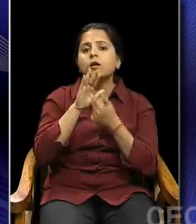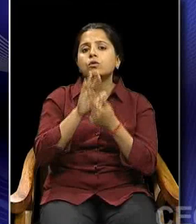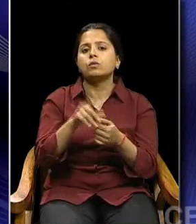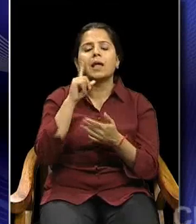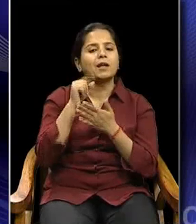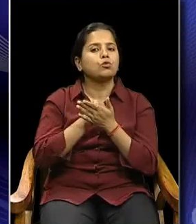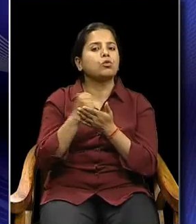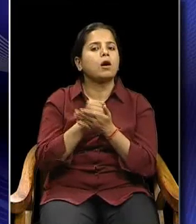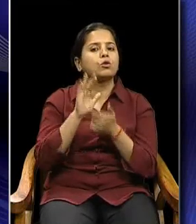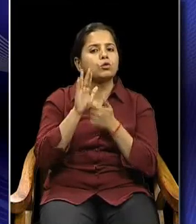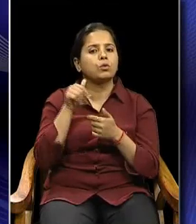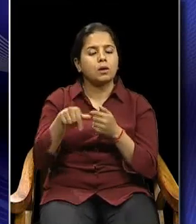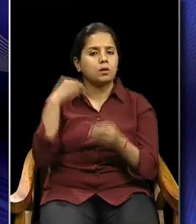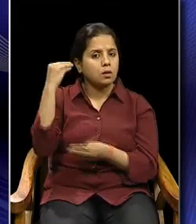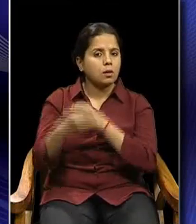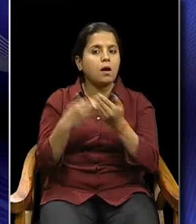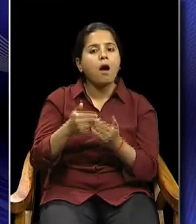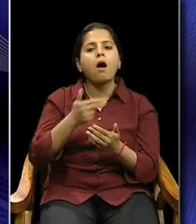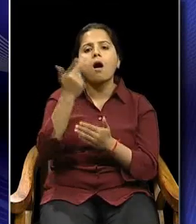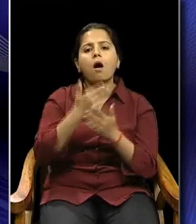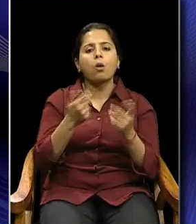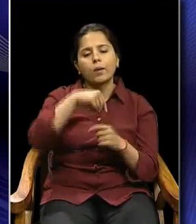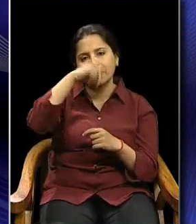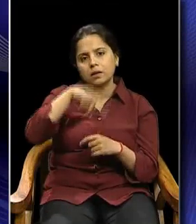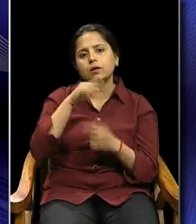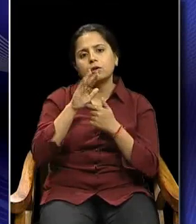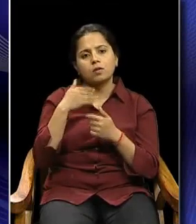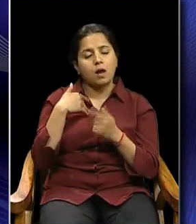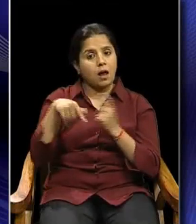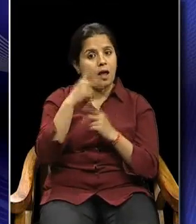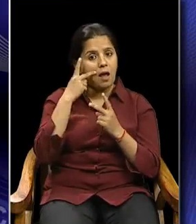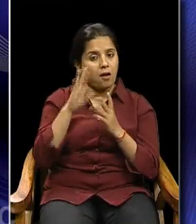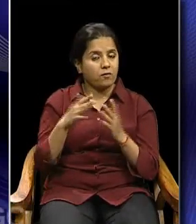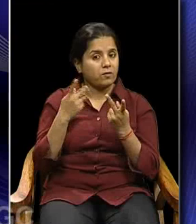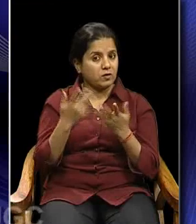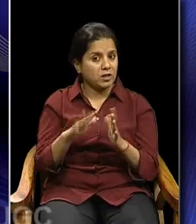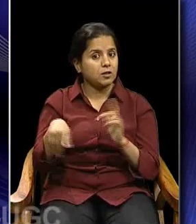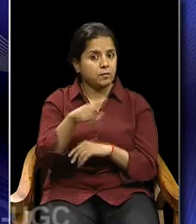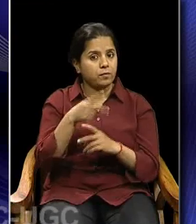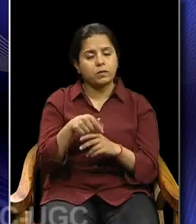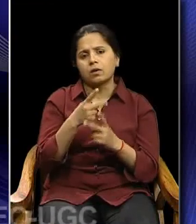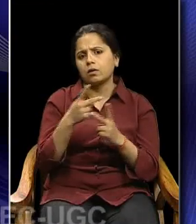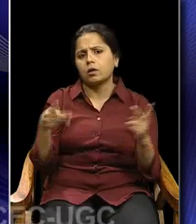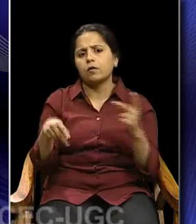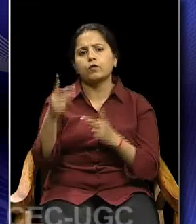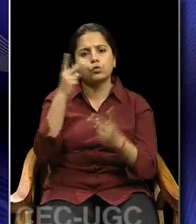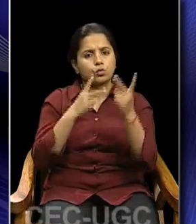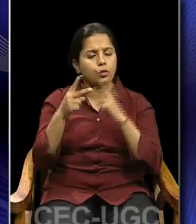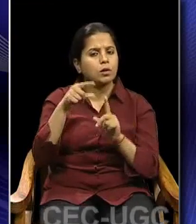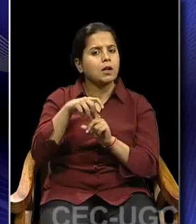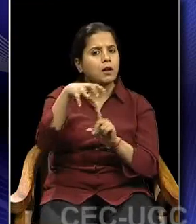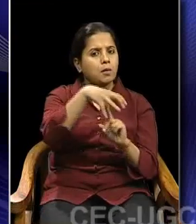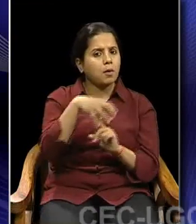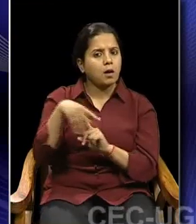try to show the traditional art of India. And we have seen that the various tourism departments they have